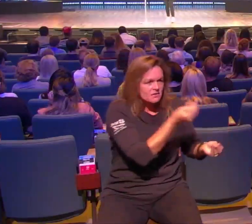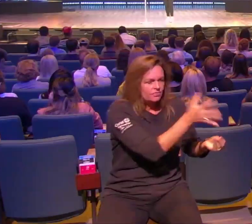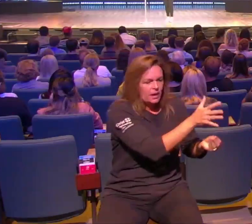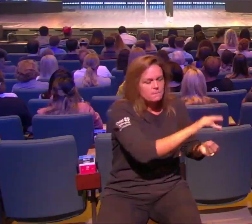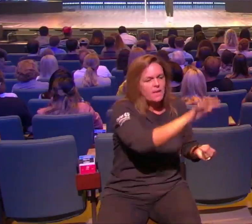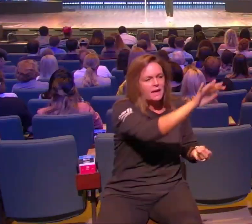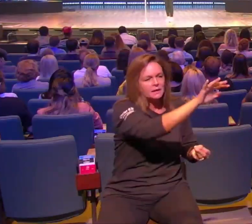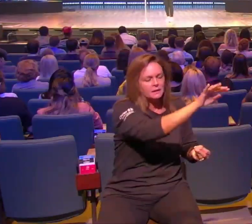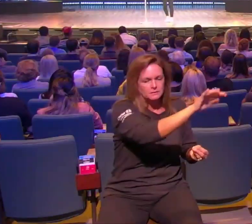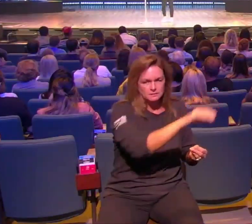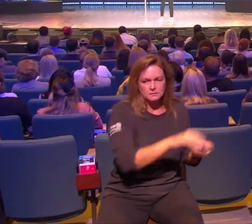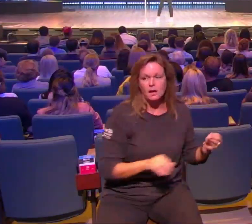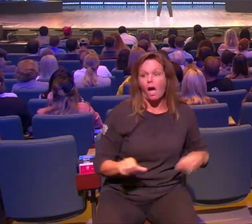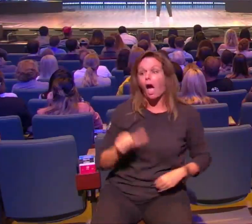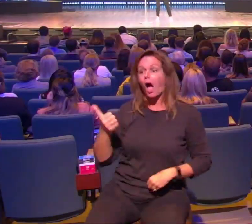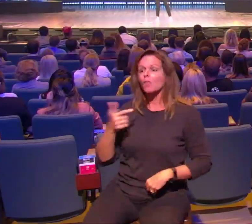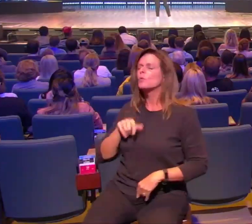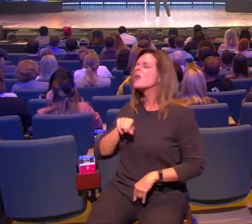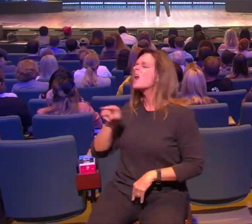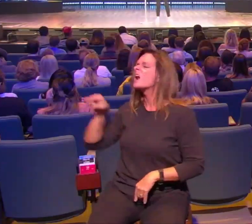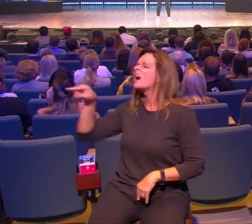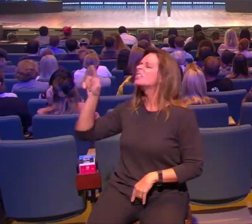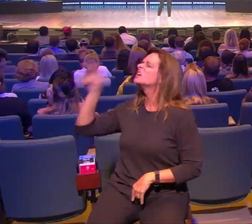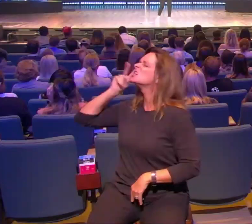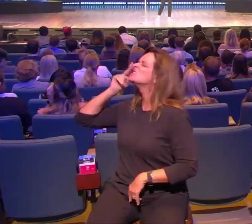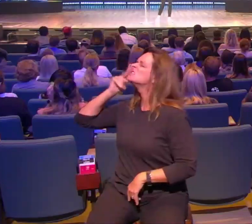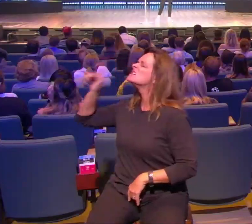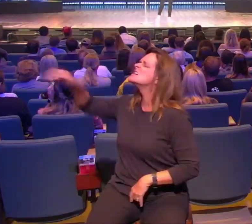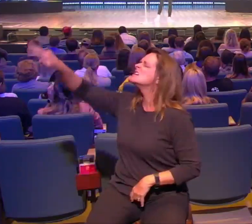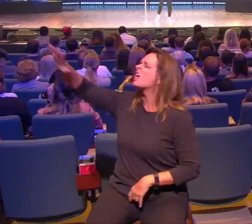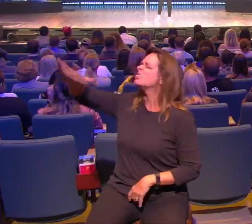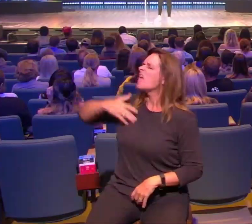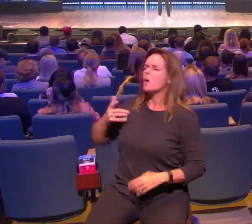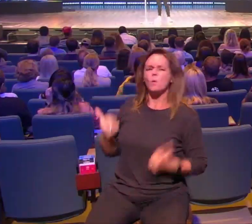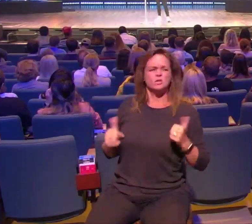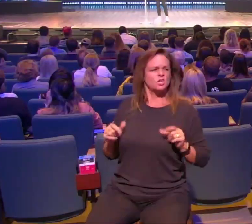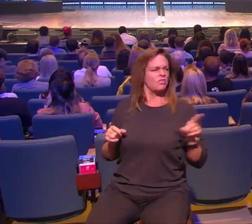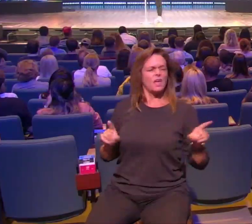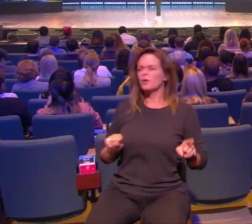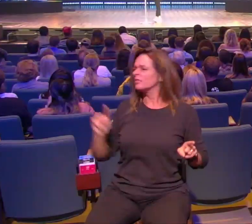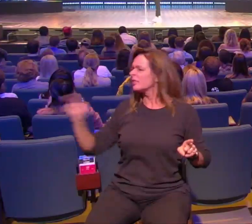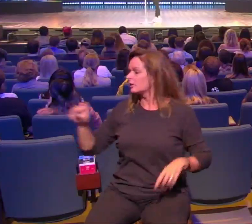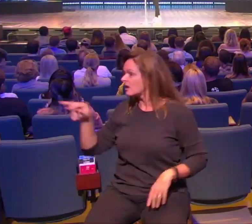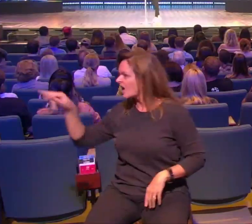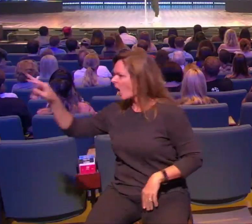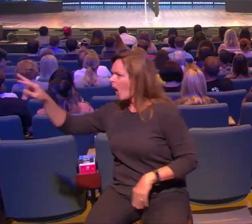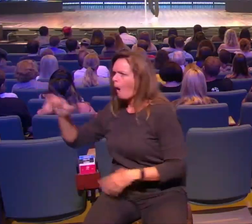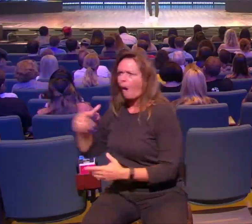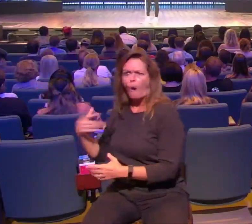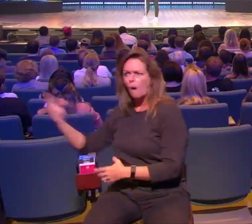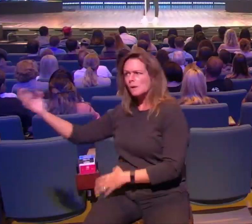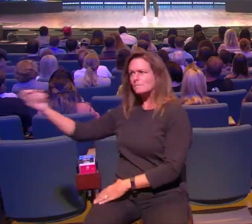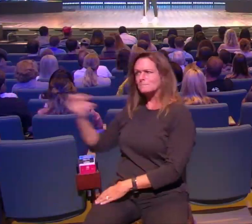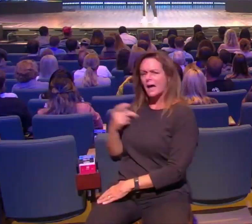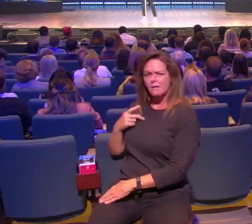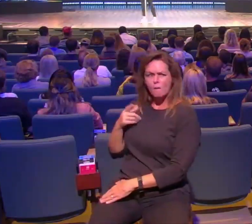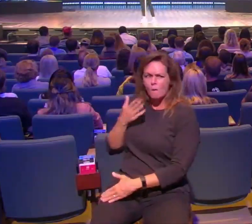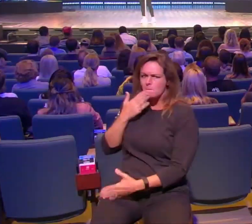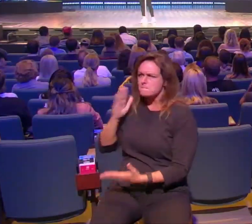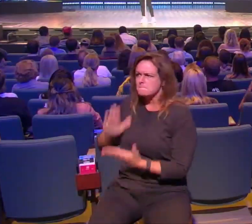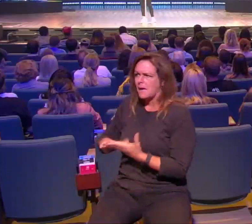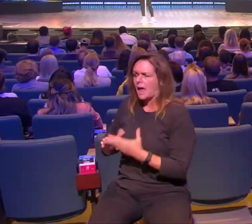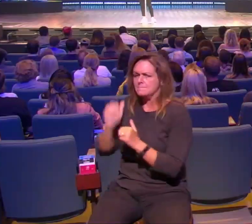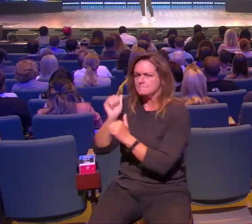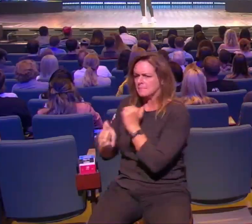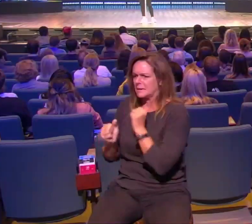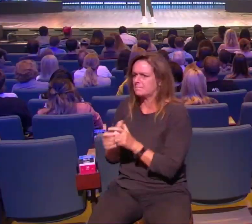decided that the 10 of them and most of the children of Israel decided they did not want to go into the Promised Land. And God honored